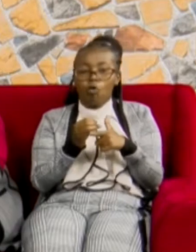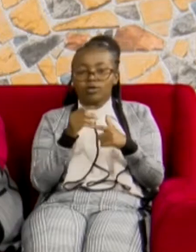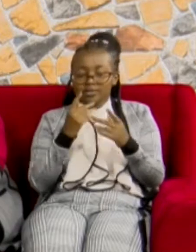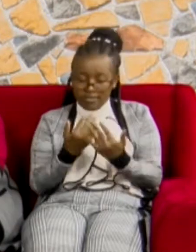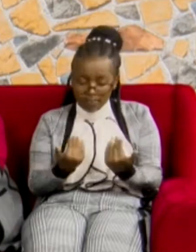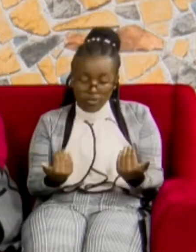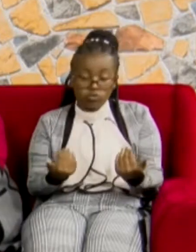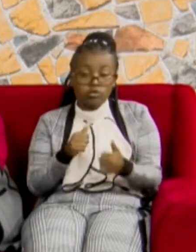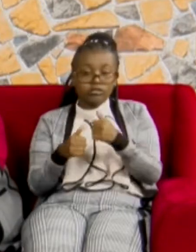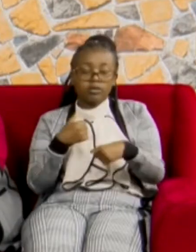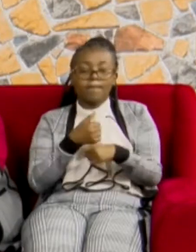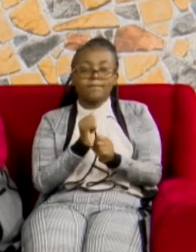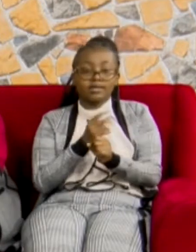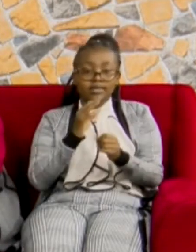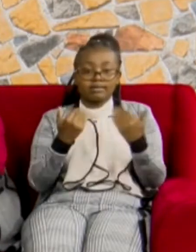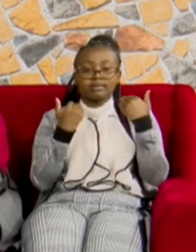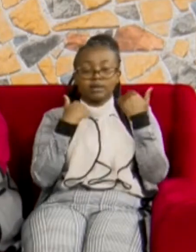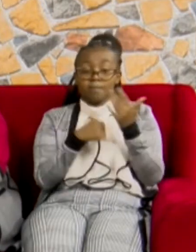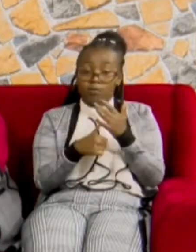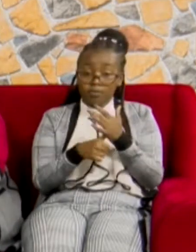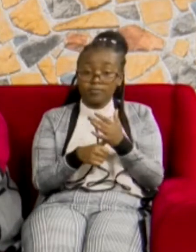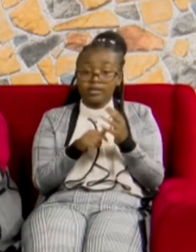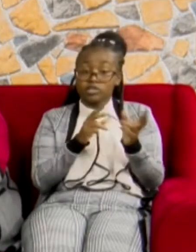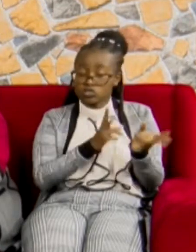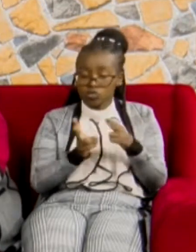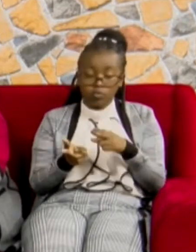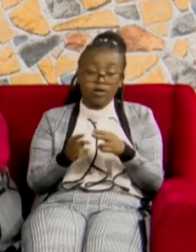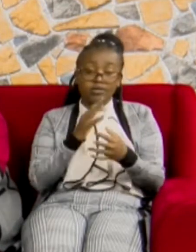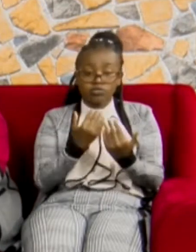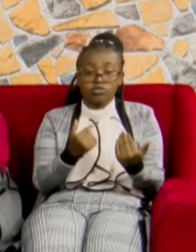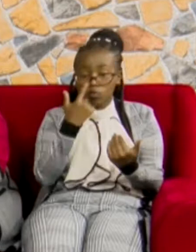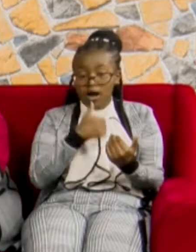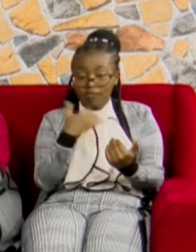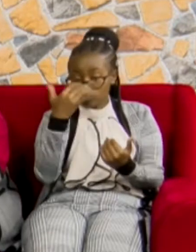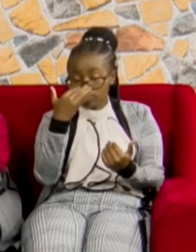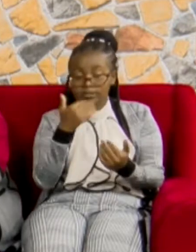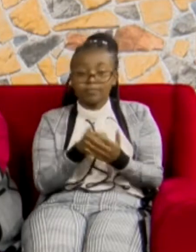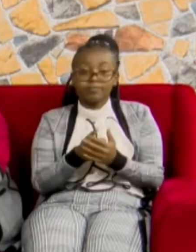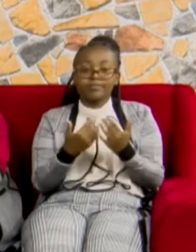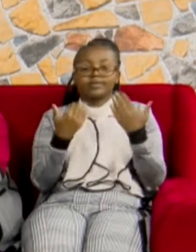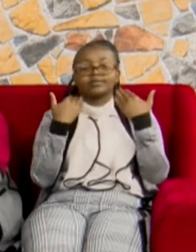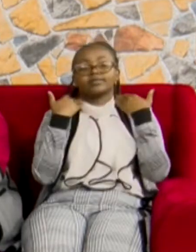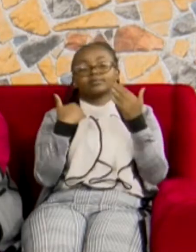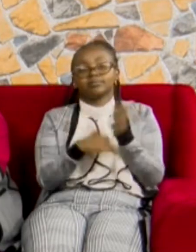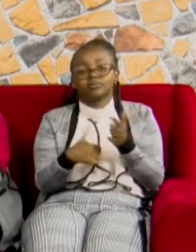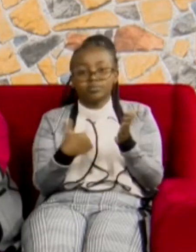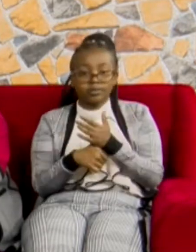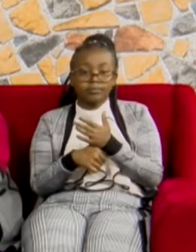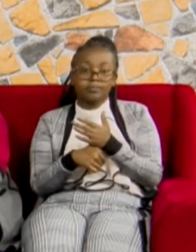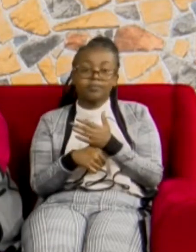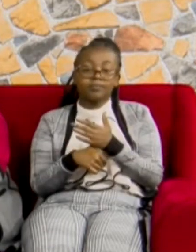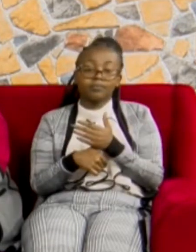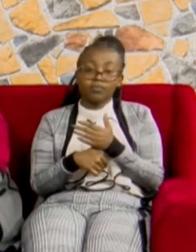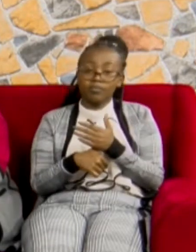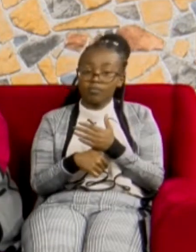the disruptive sleep? So we have to that's very common, especially with children who have autism. Sleep issues are common.